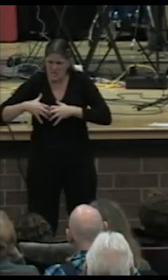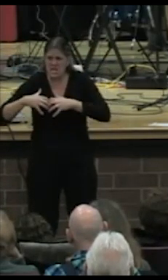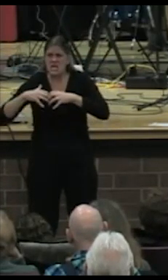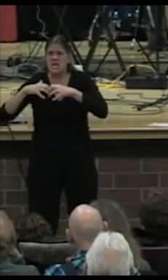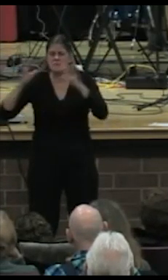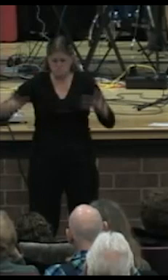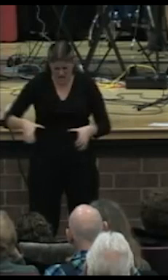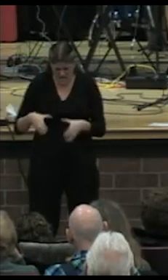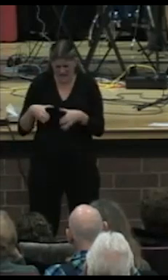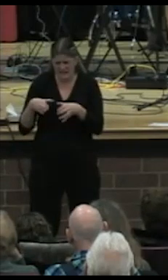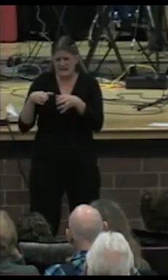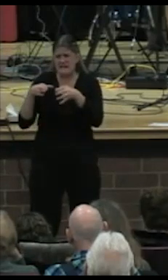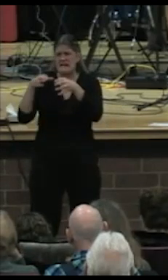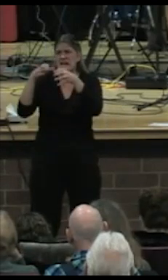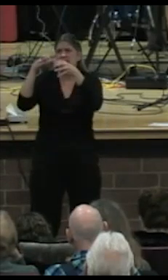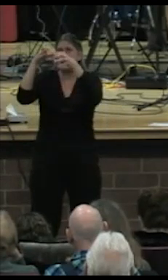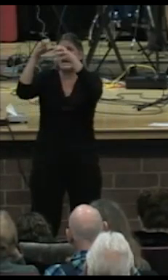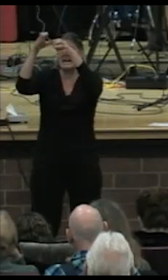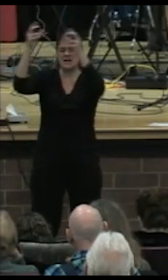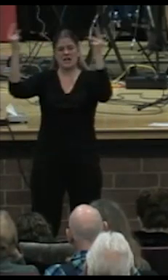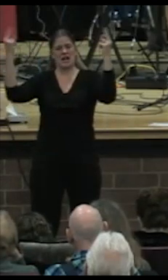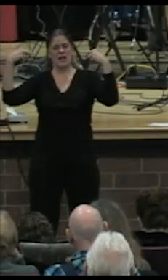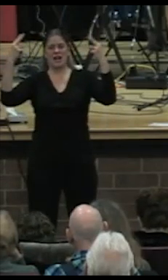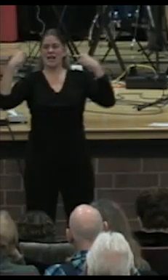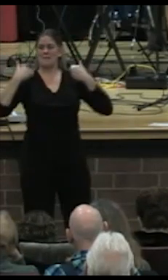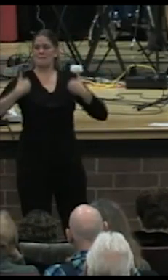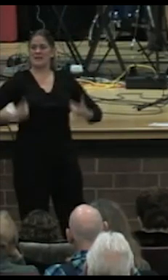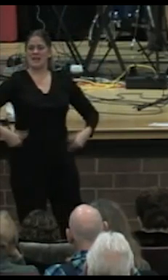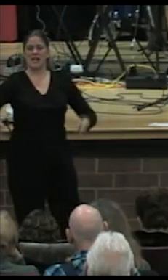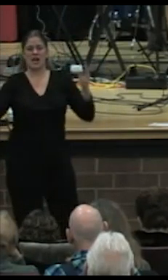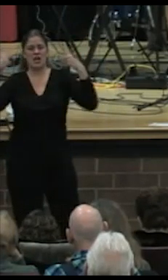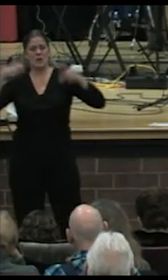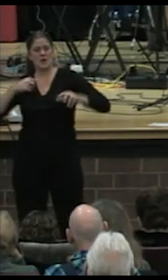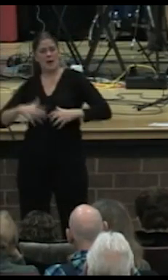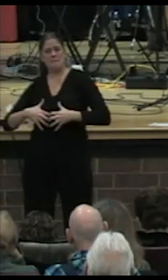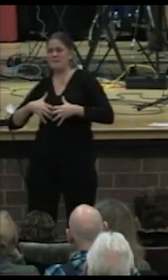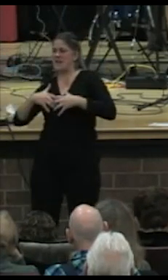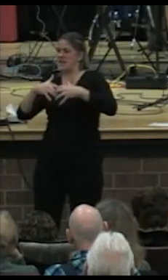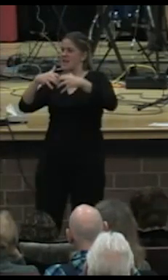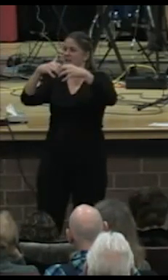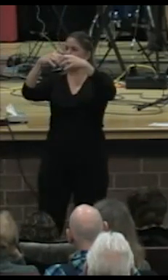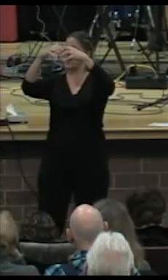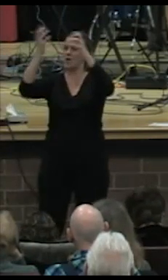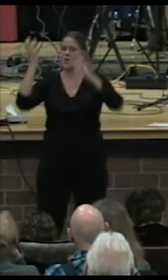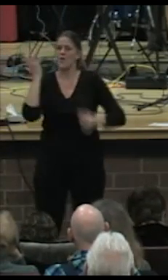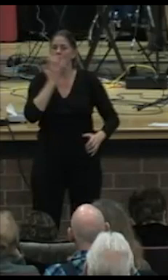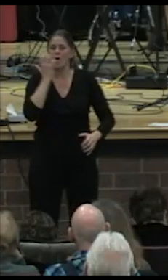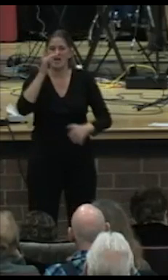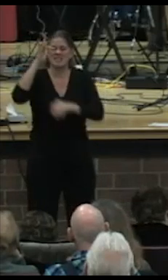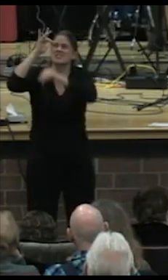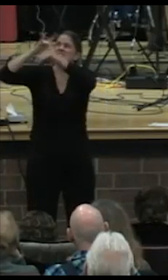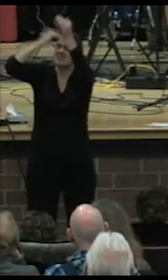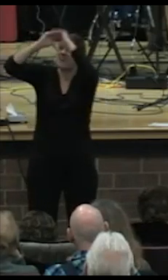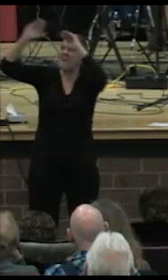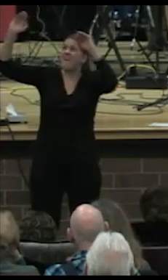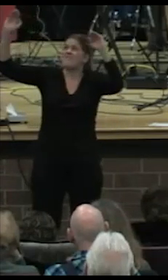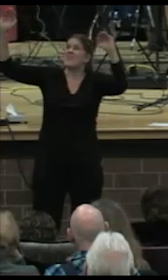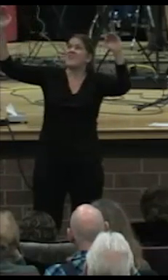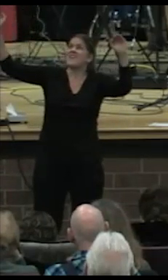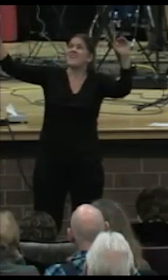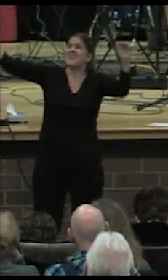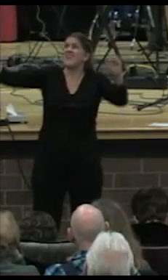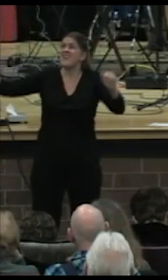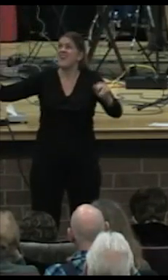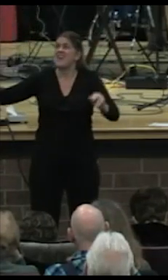ourselves. Come, let us build for ourselves a tower whose top will reach into heaven. And let us make